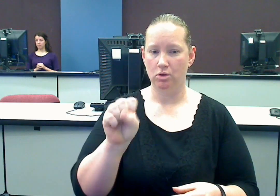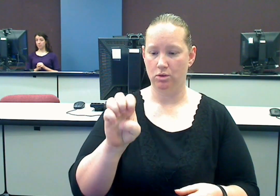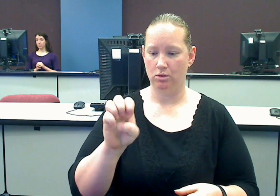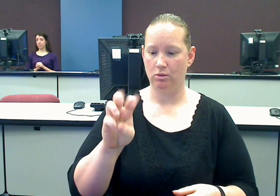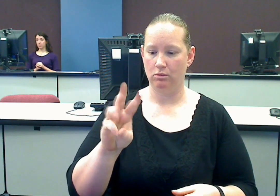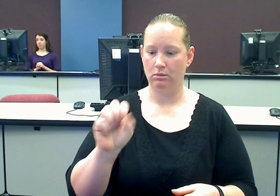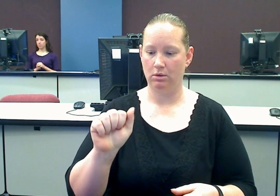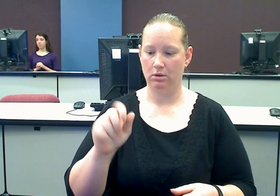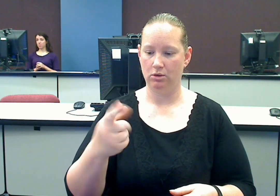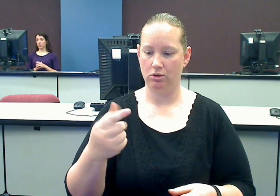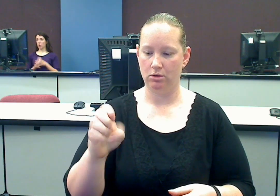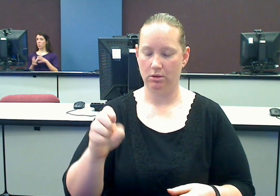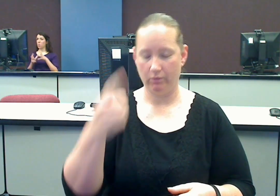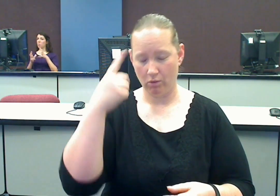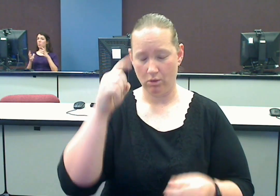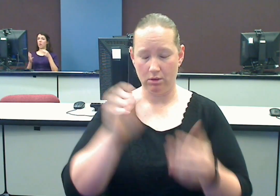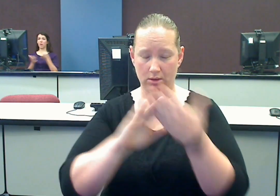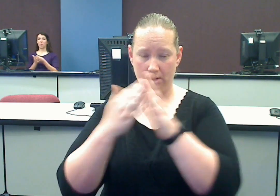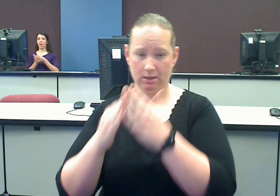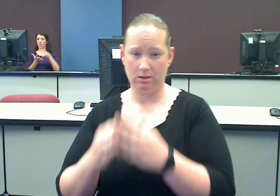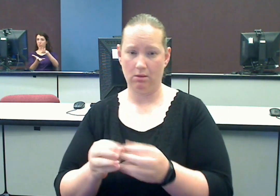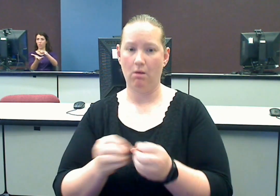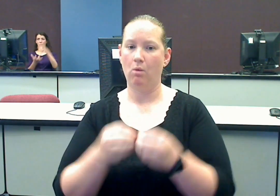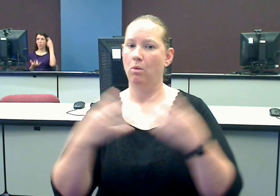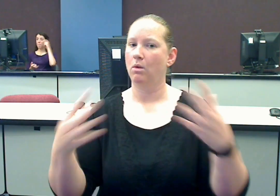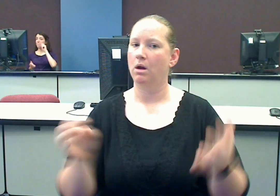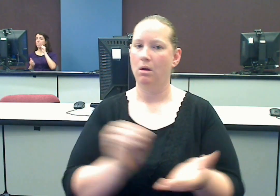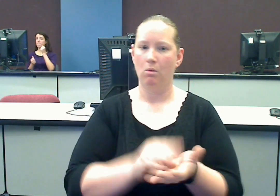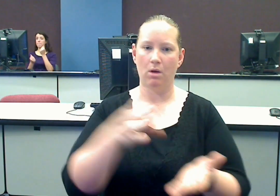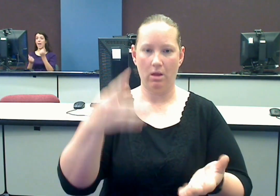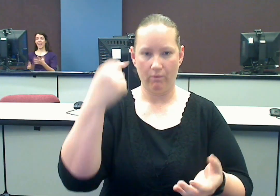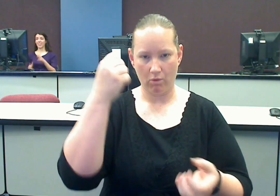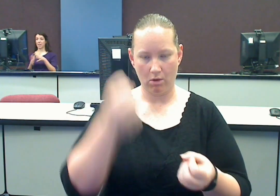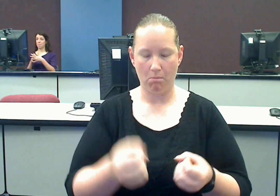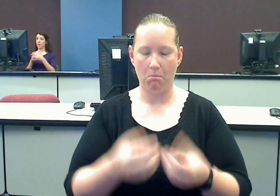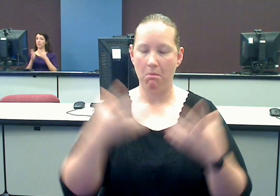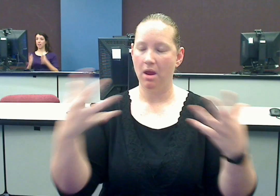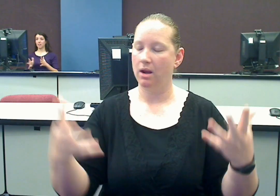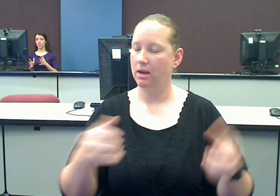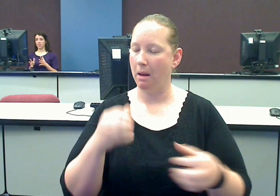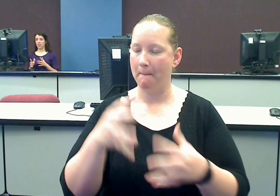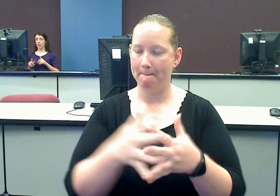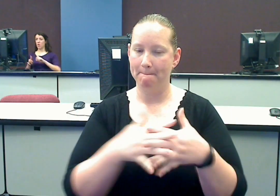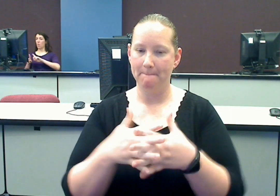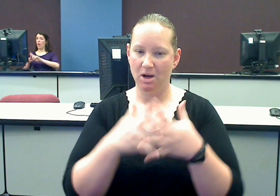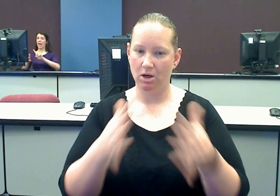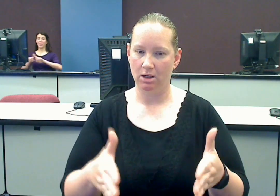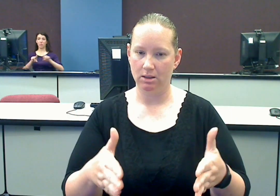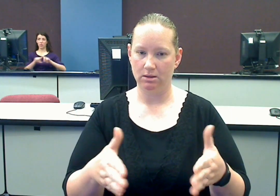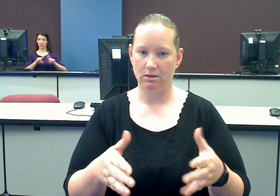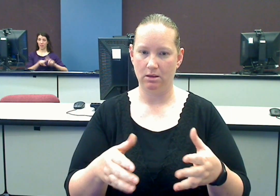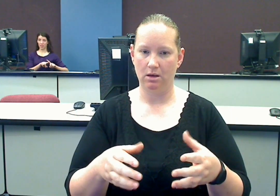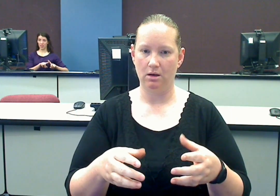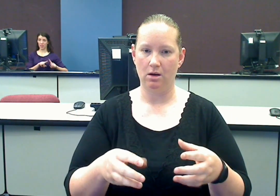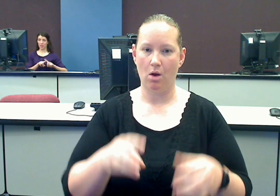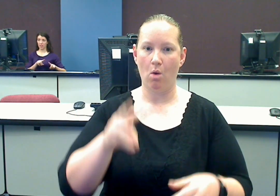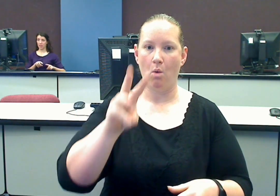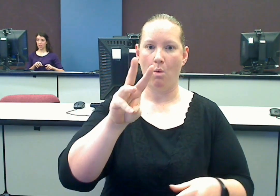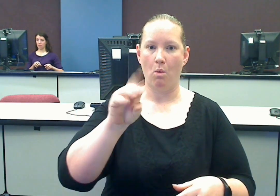great wealth for many Americans, and a wide variety of consumer goods.